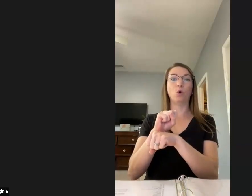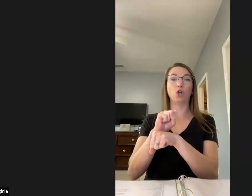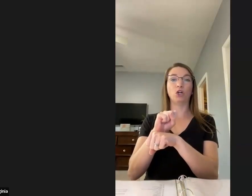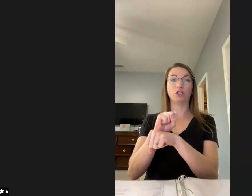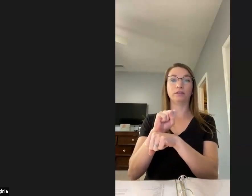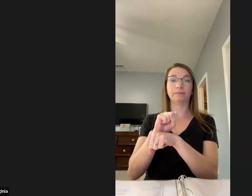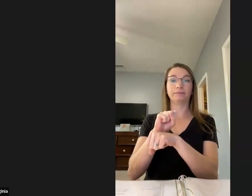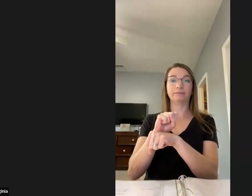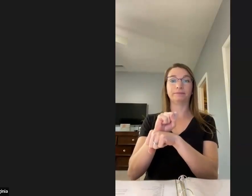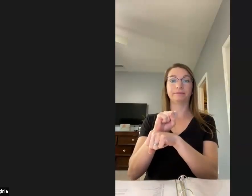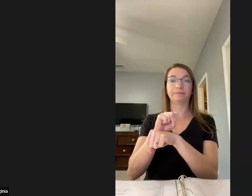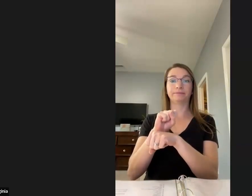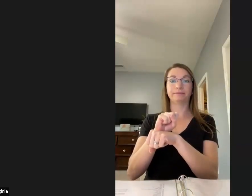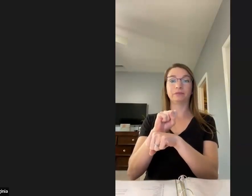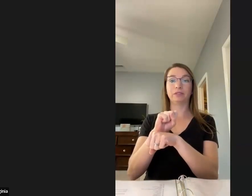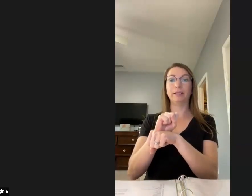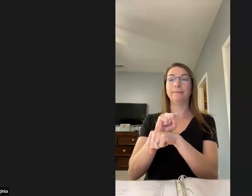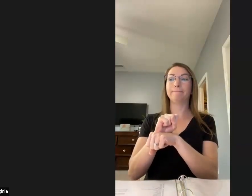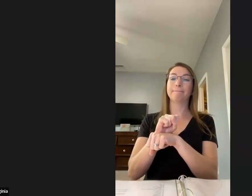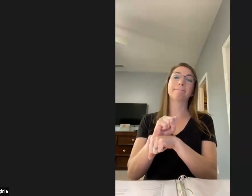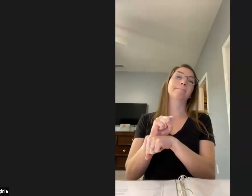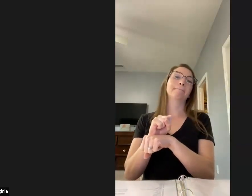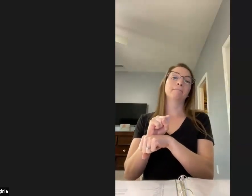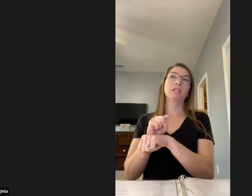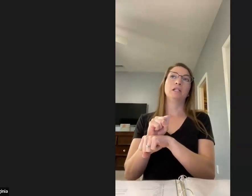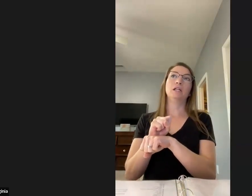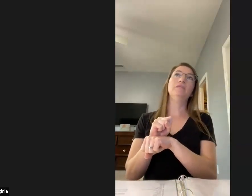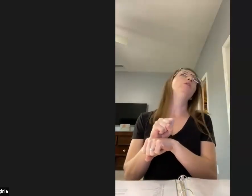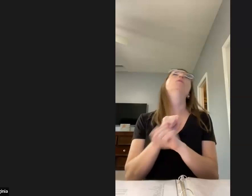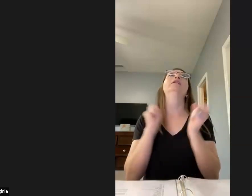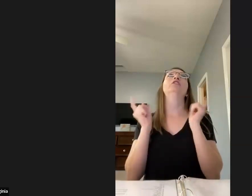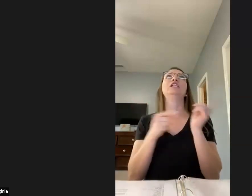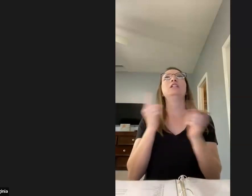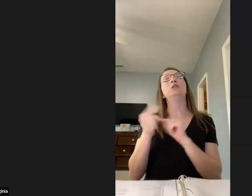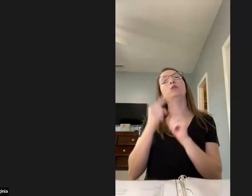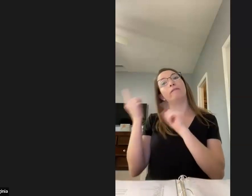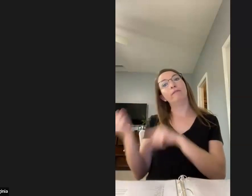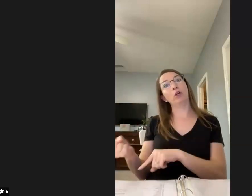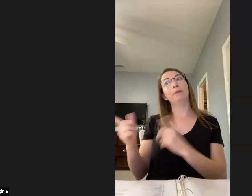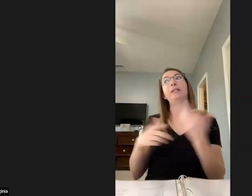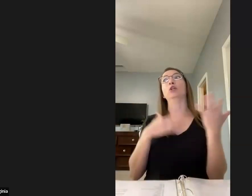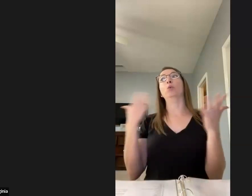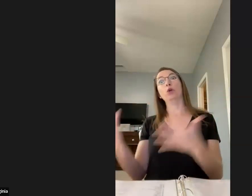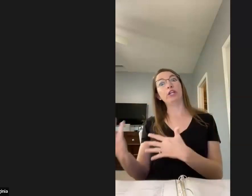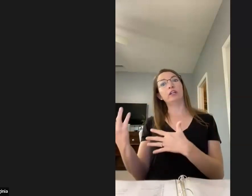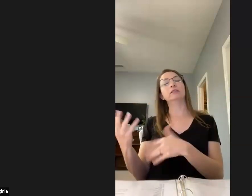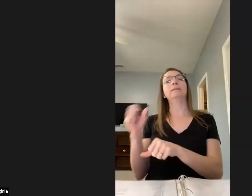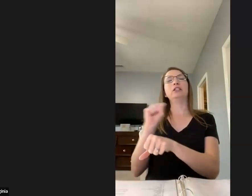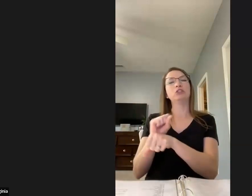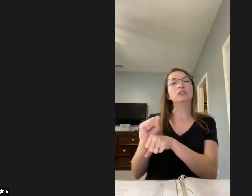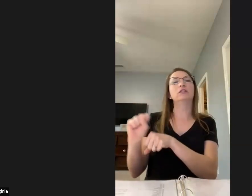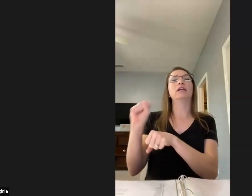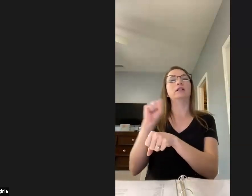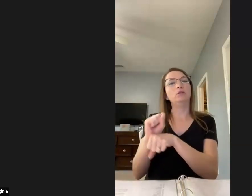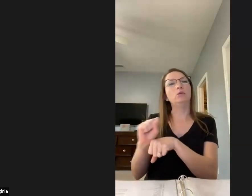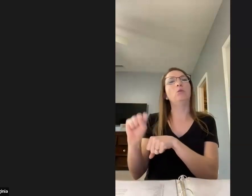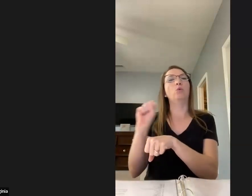work. Okay. If you want to change it into the verb, like you're working on something, you're just going to kind of do